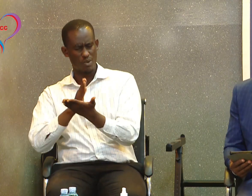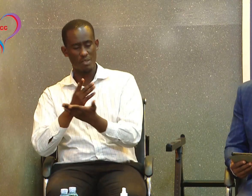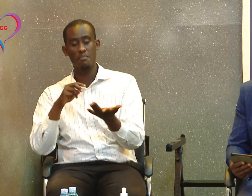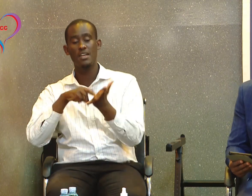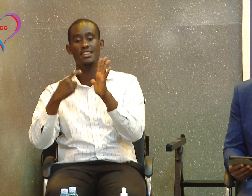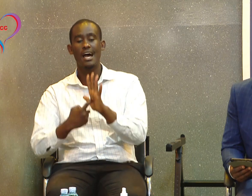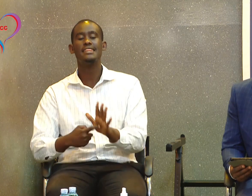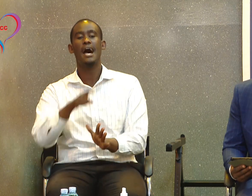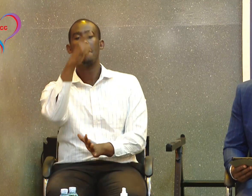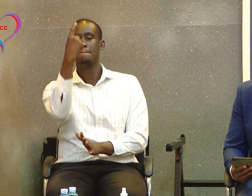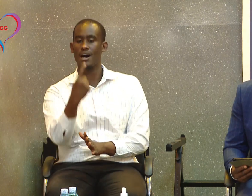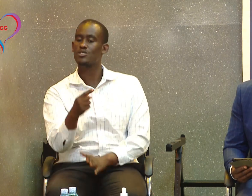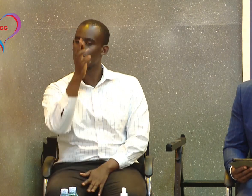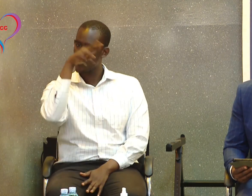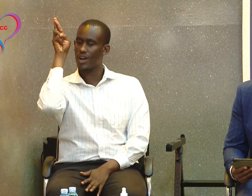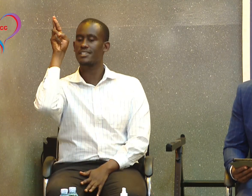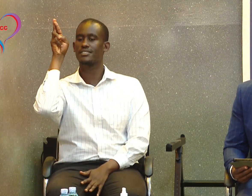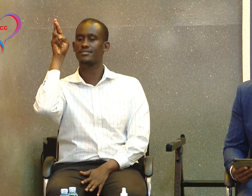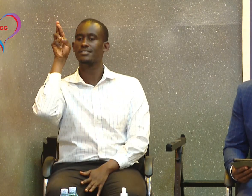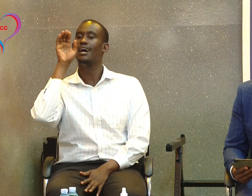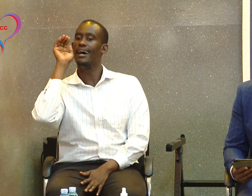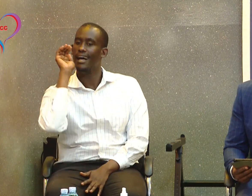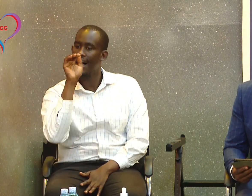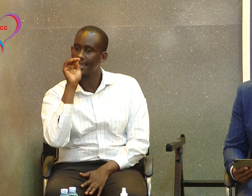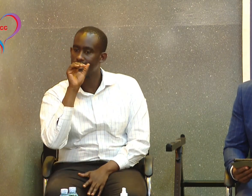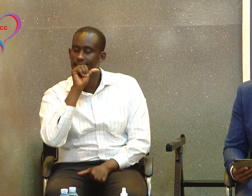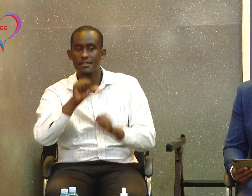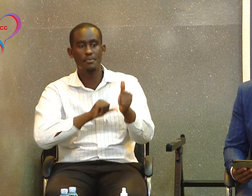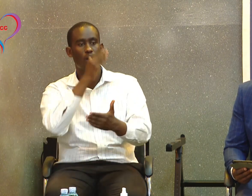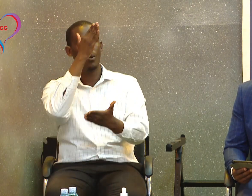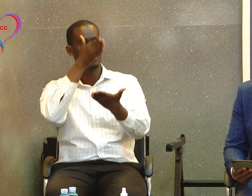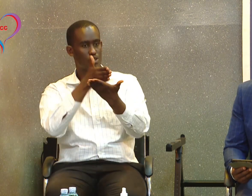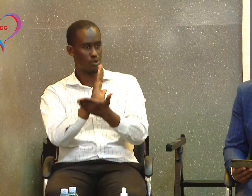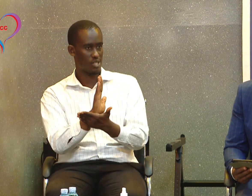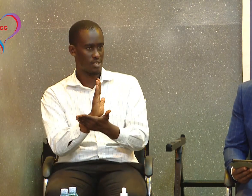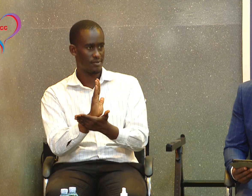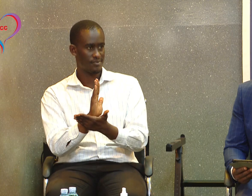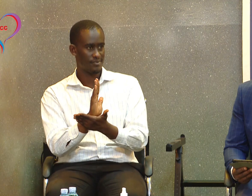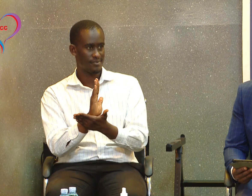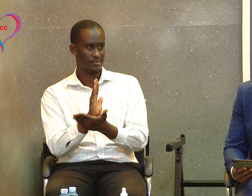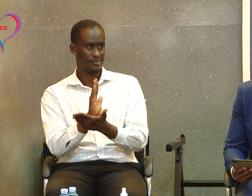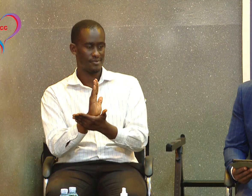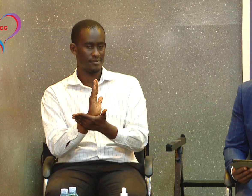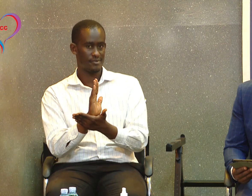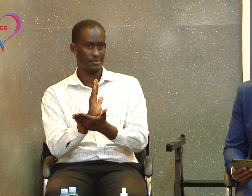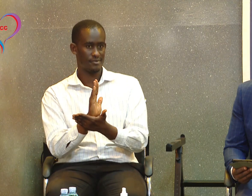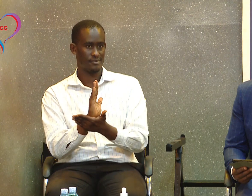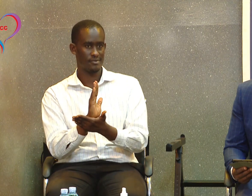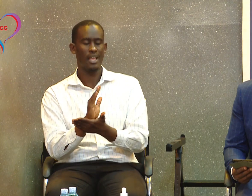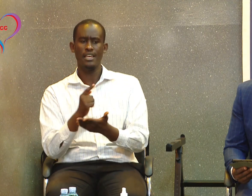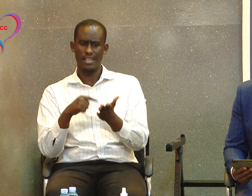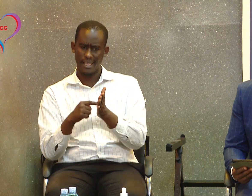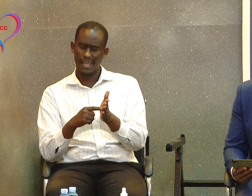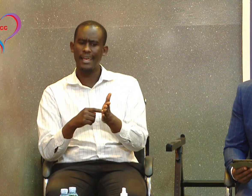obuuza omuntu eyasooka n'agamba nti nze mazima ate n'agamba nti nzize okutegeeza amazima kati n'omubuuza nti amazima kye ki